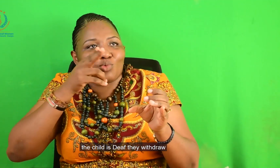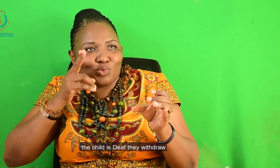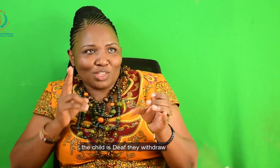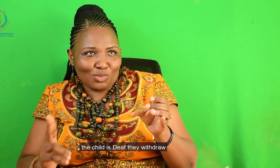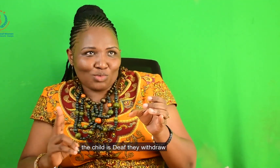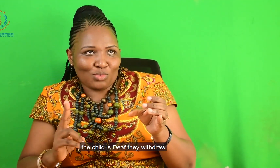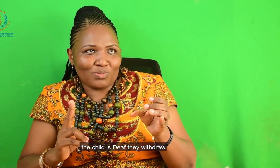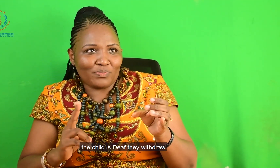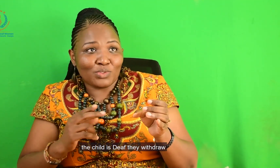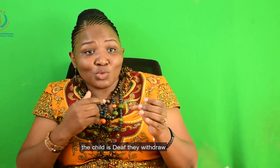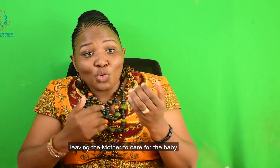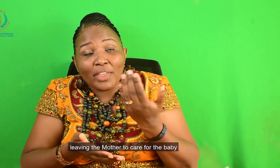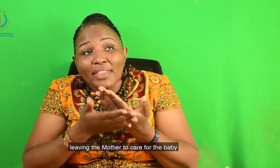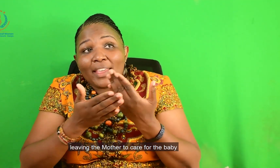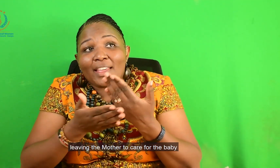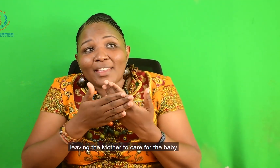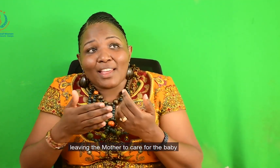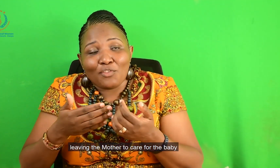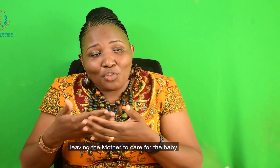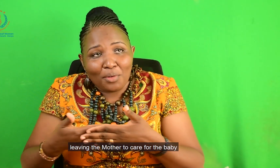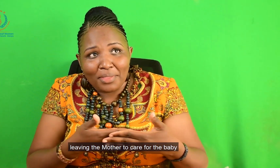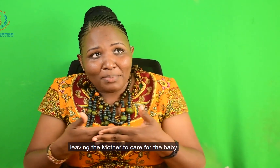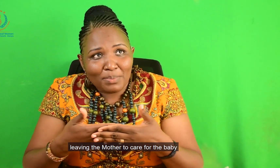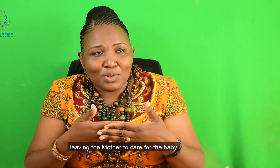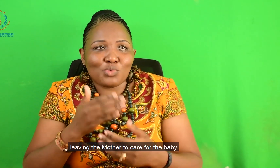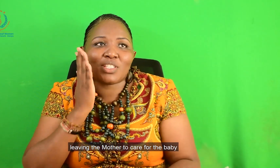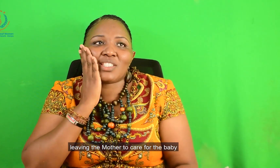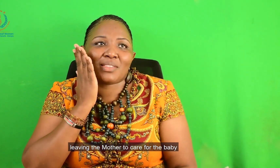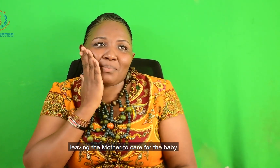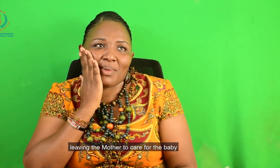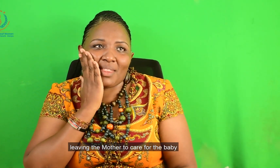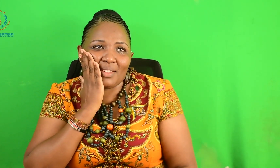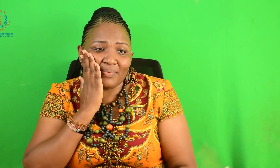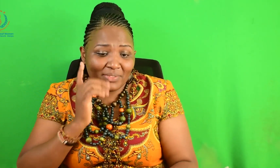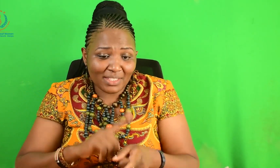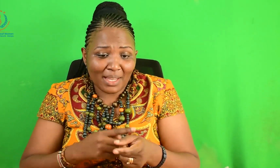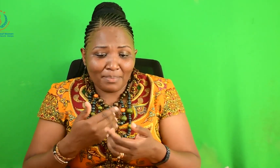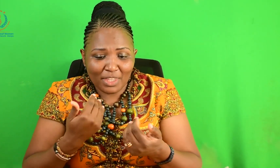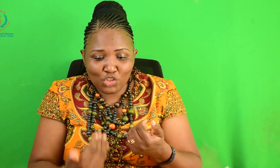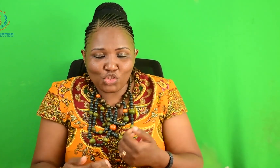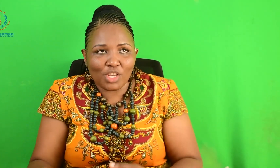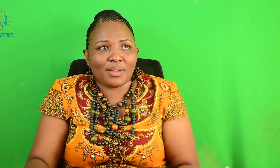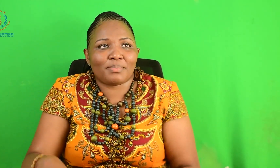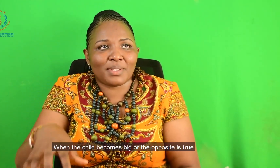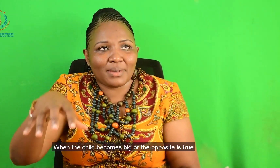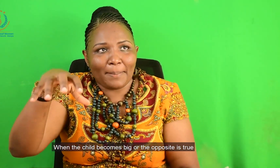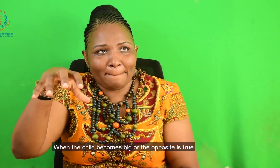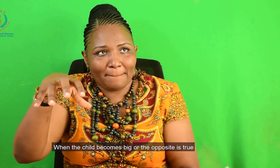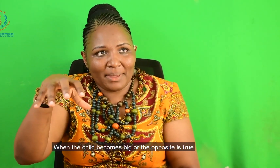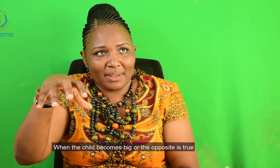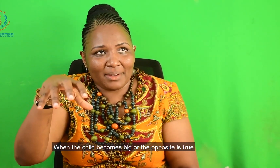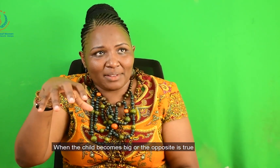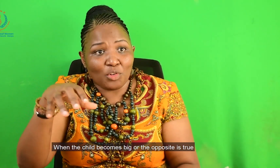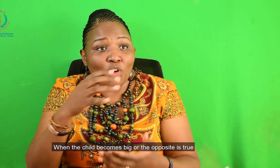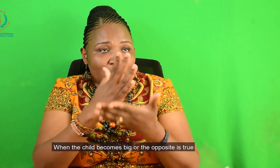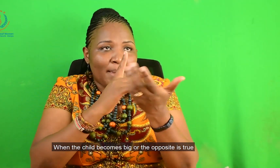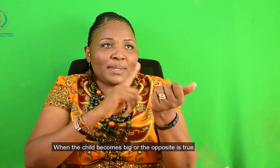they withdraw and leave the mother to care for the baby. When the child becomes big, or